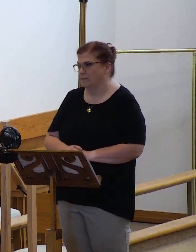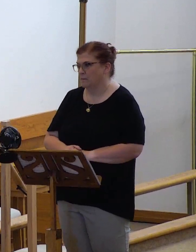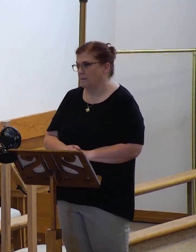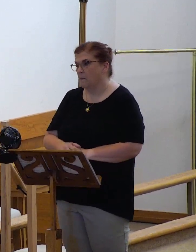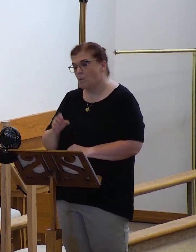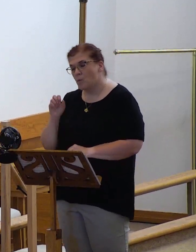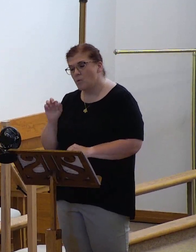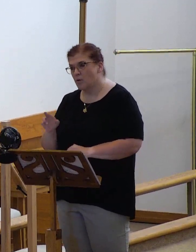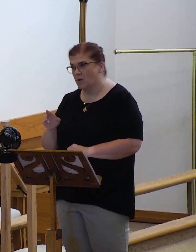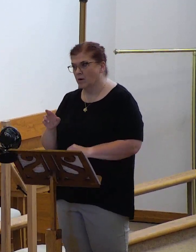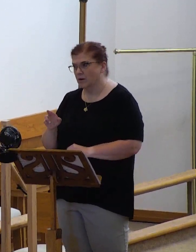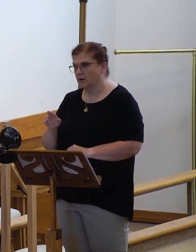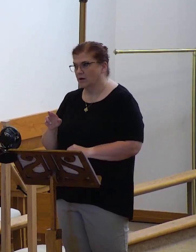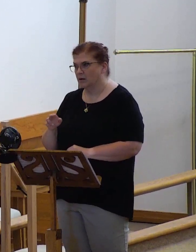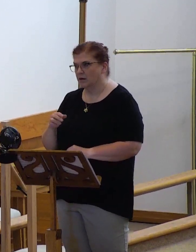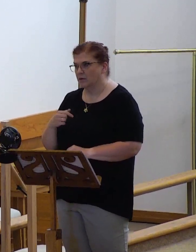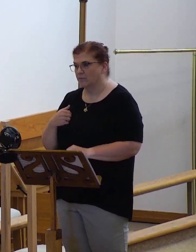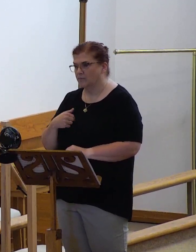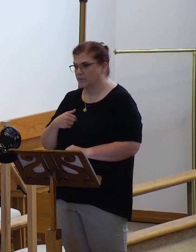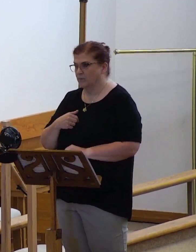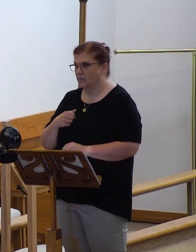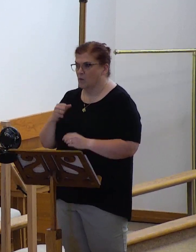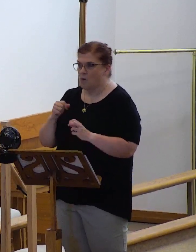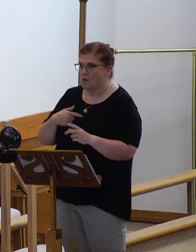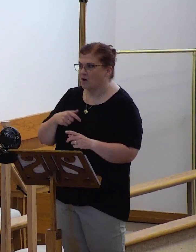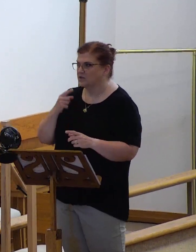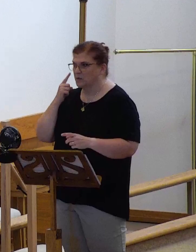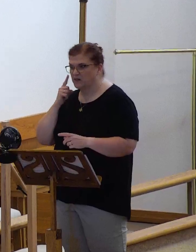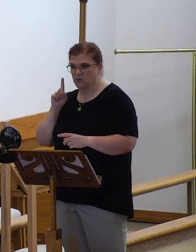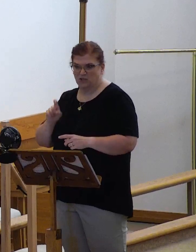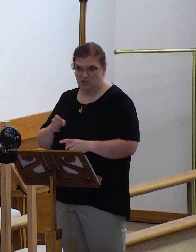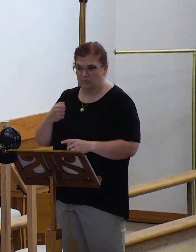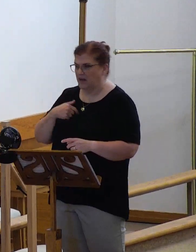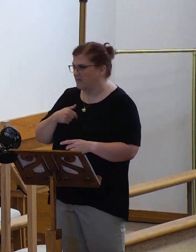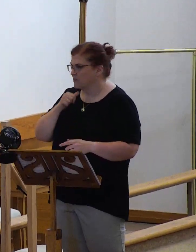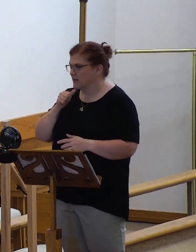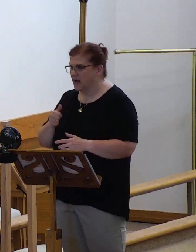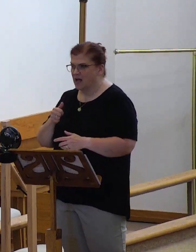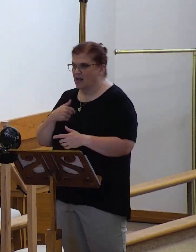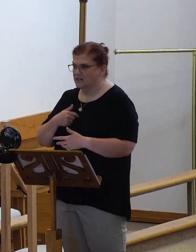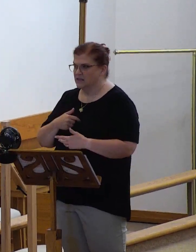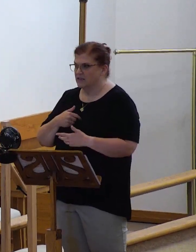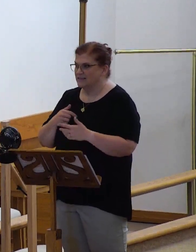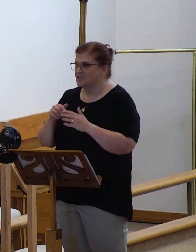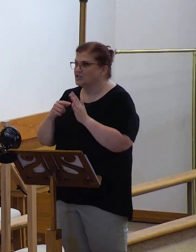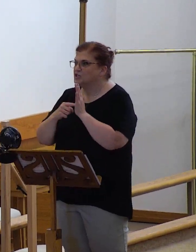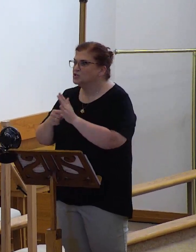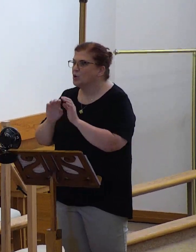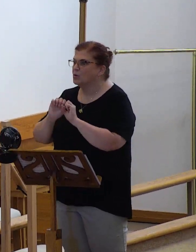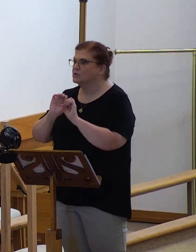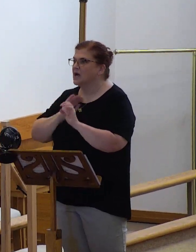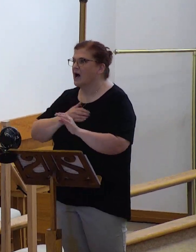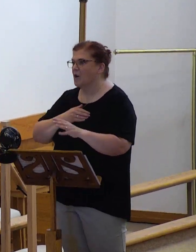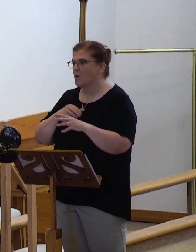Or as we are, or we think we ought to be, or have been now. It's a mark of our brokenness.